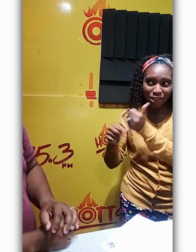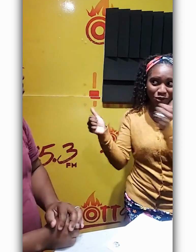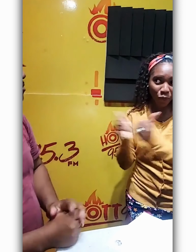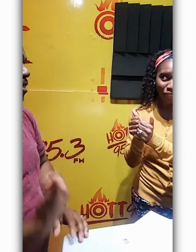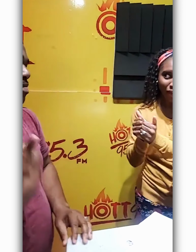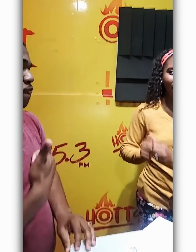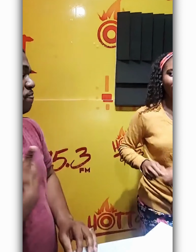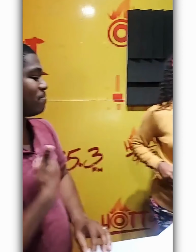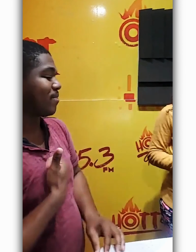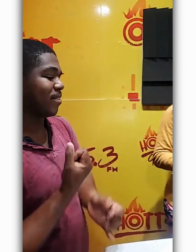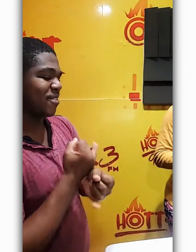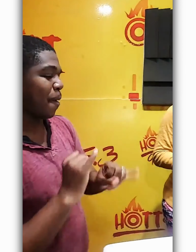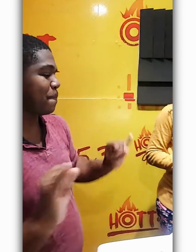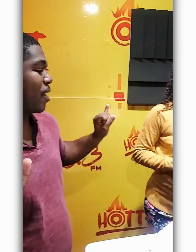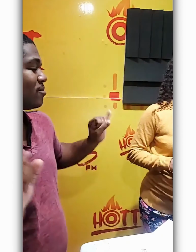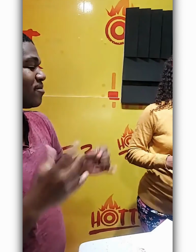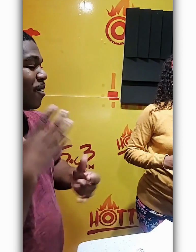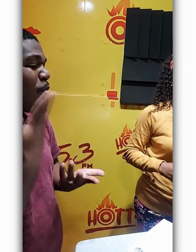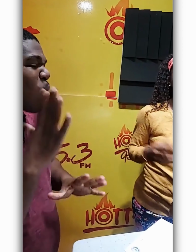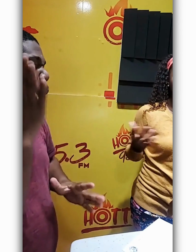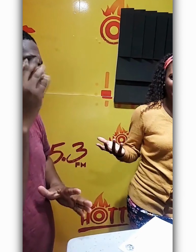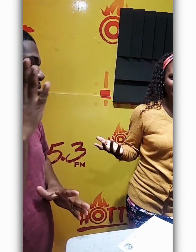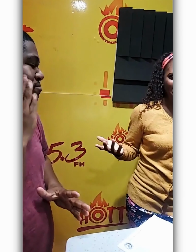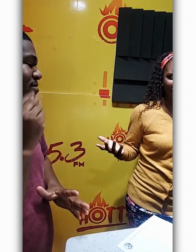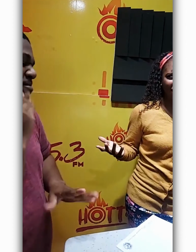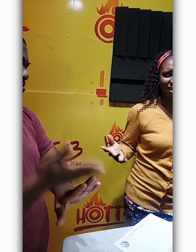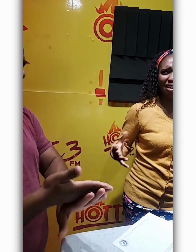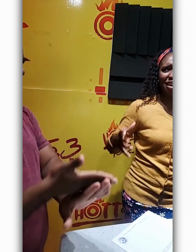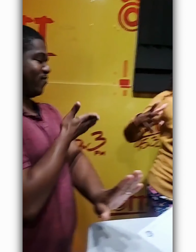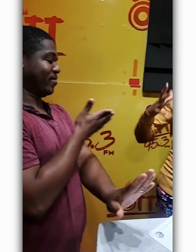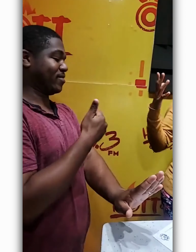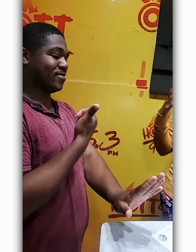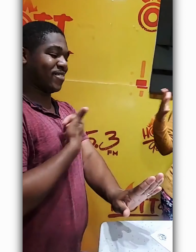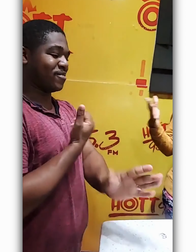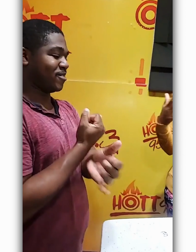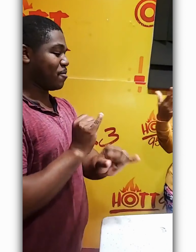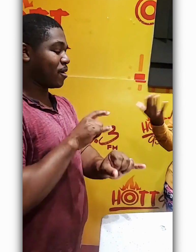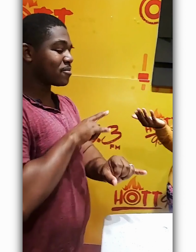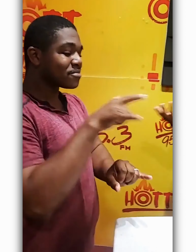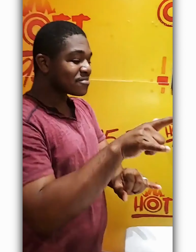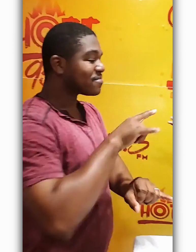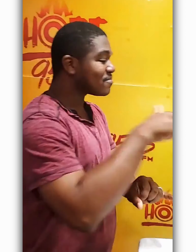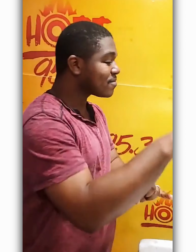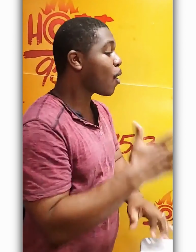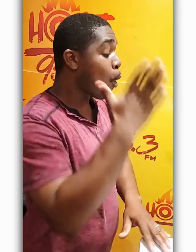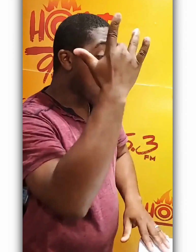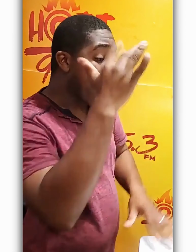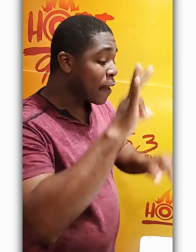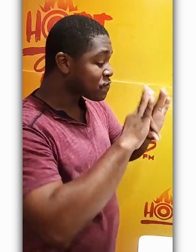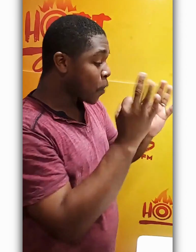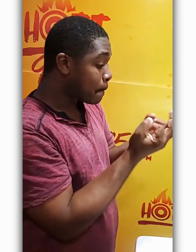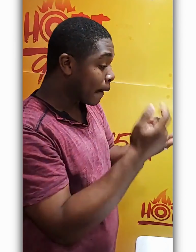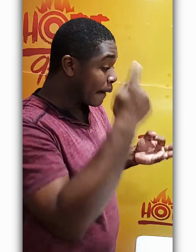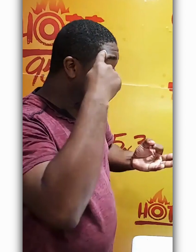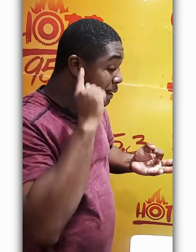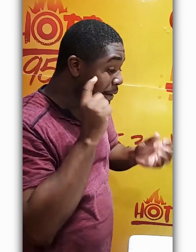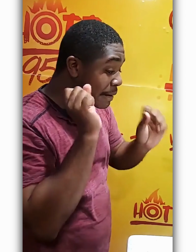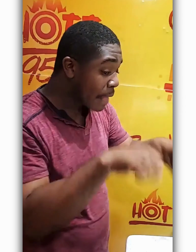go? I like this story. I did it all by myself. I'm Wow. independent. Because I already experienced before flying on my own.